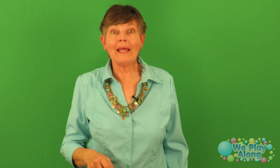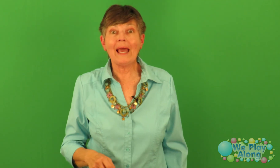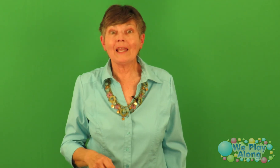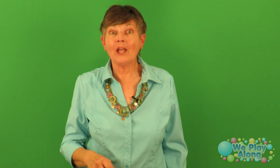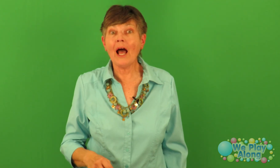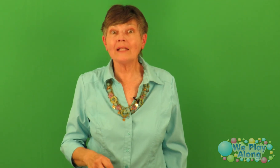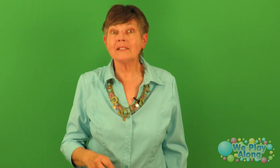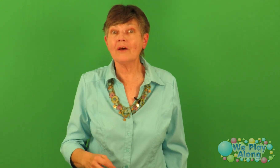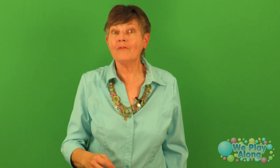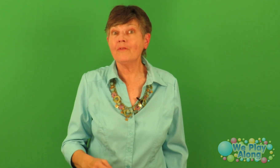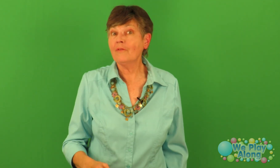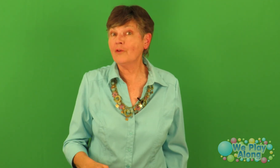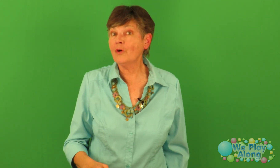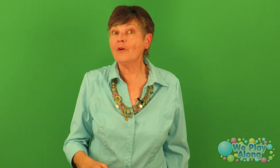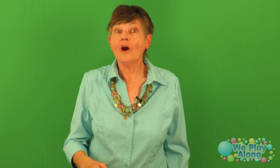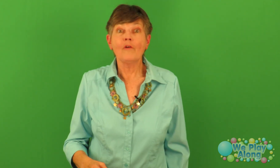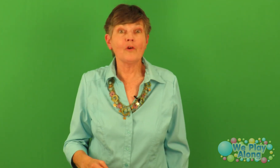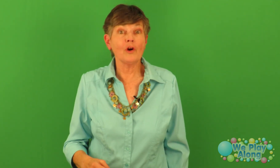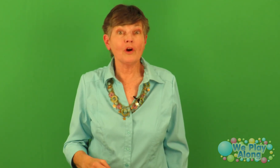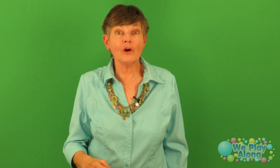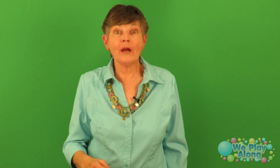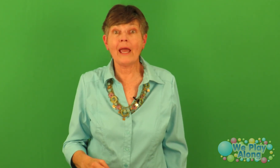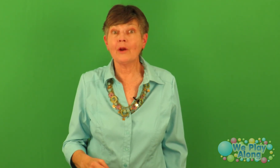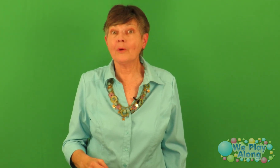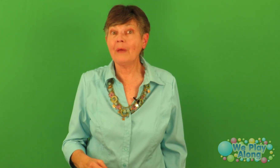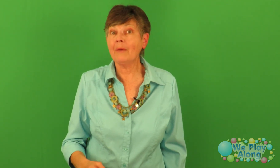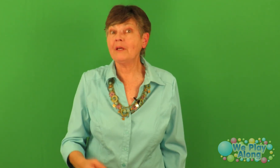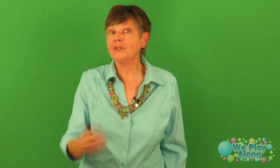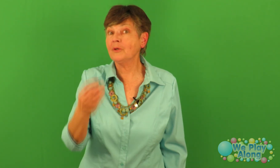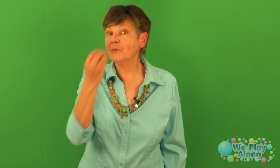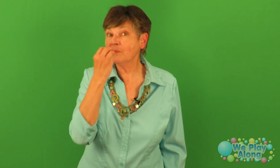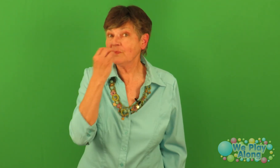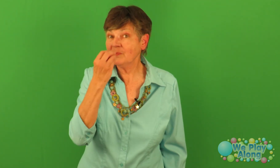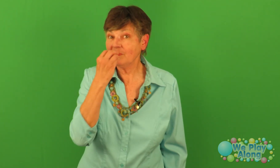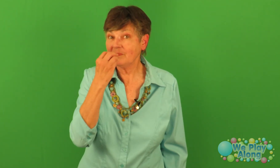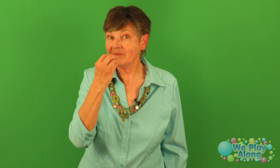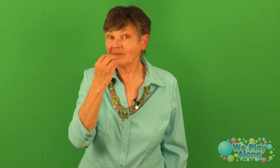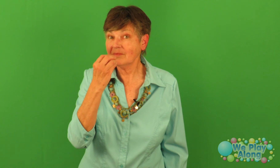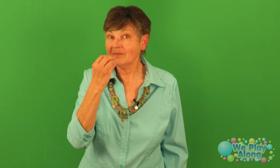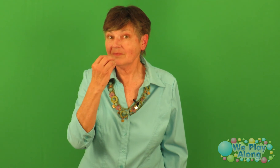get lots of food for her and her baby too.